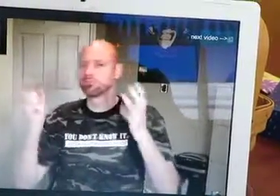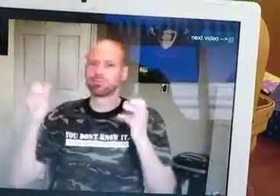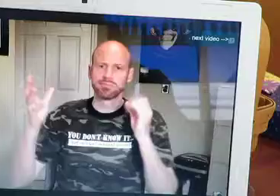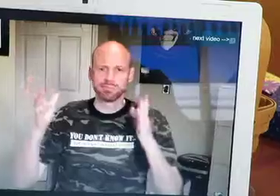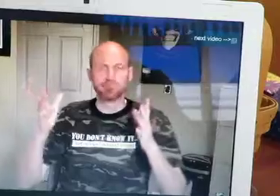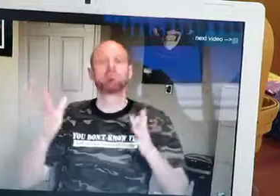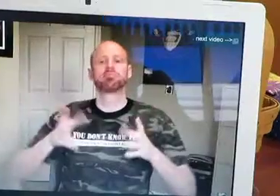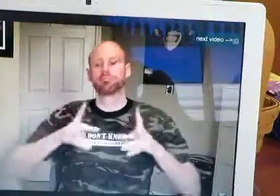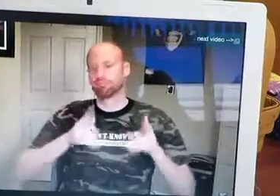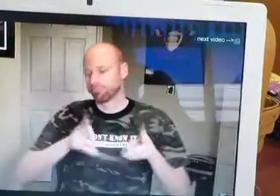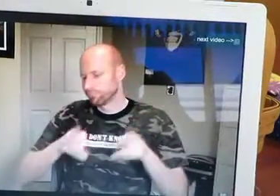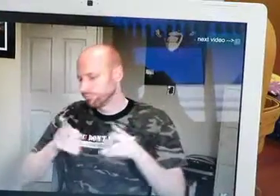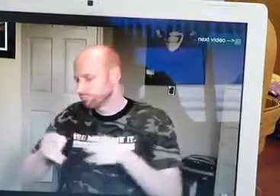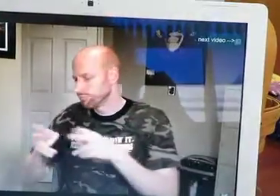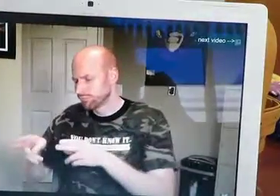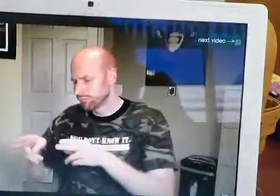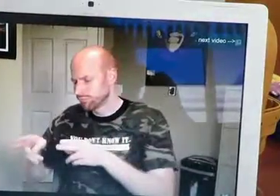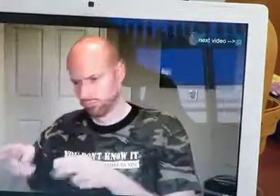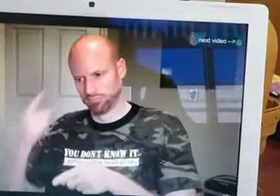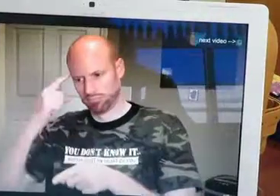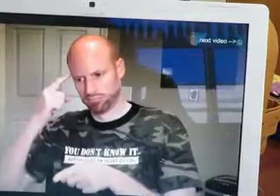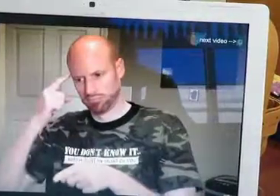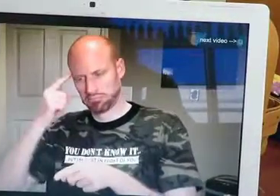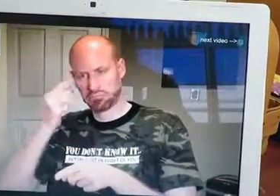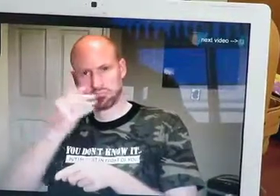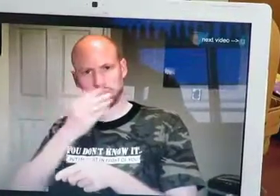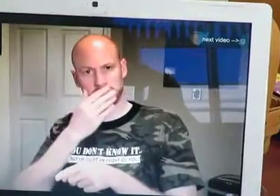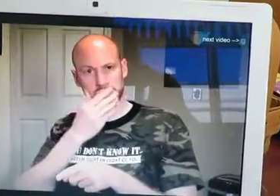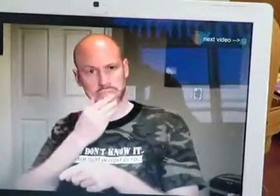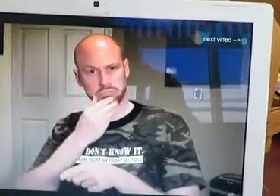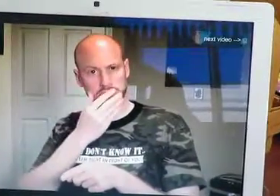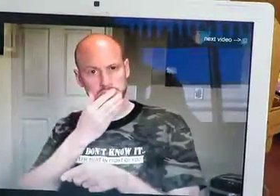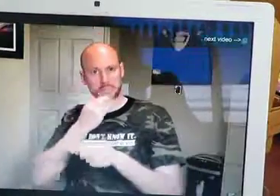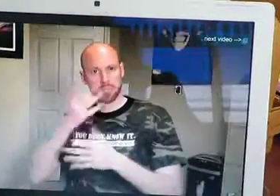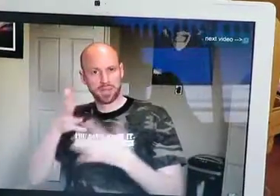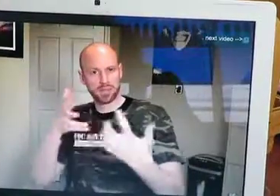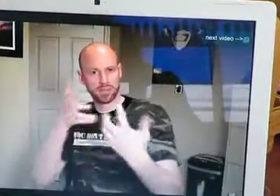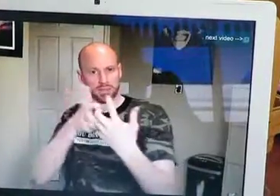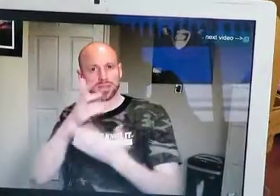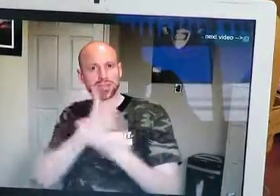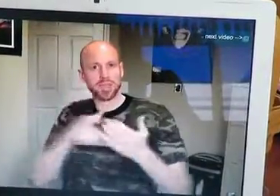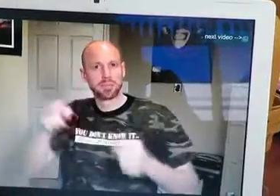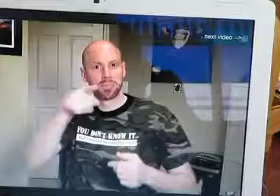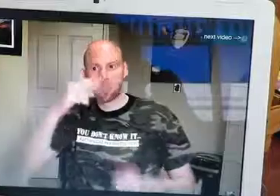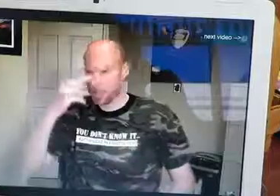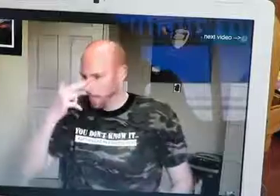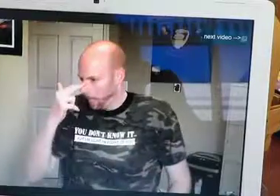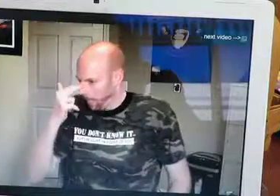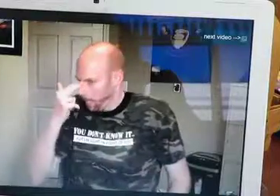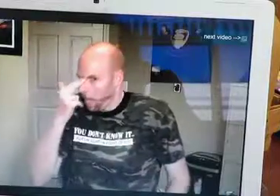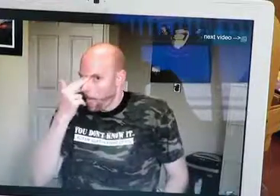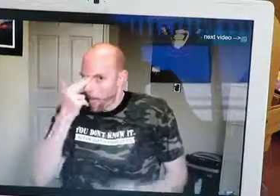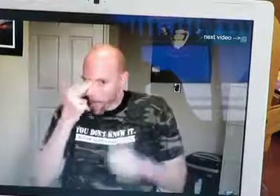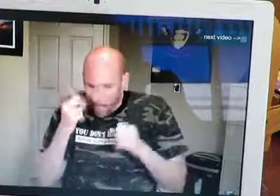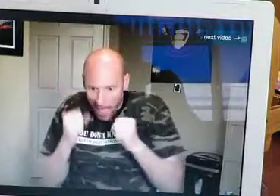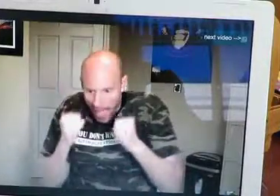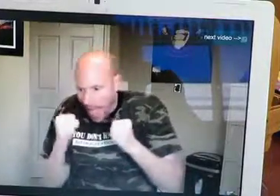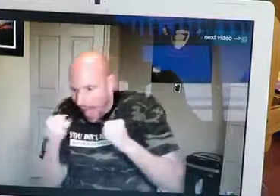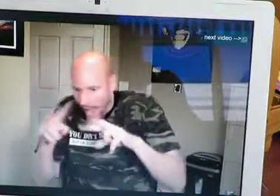So on the video some signing, and then we're going to edit it out, and I thought maybe we can match with your